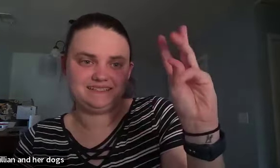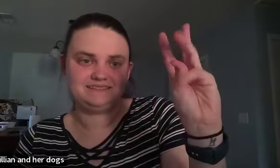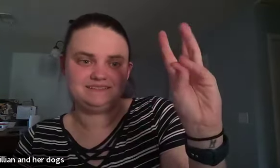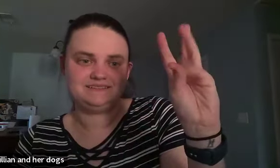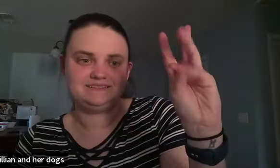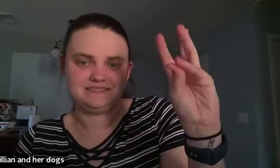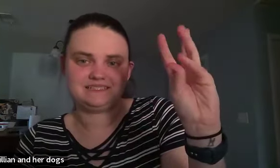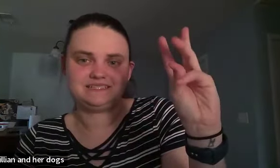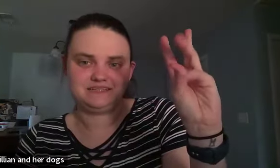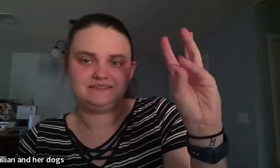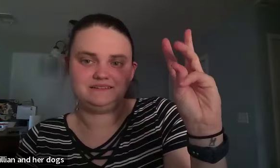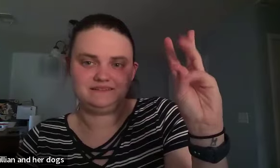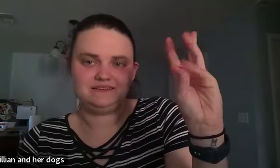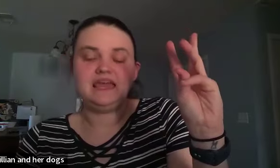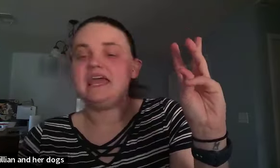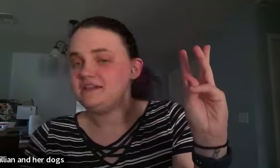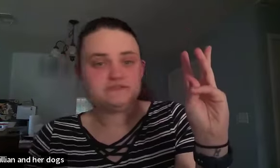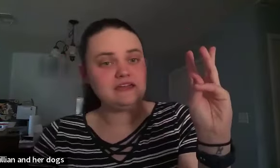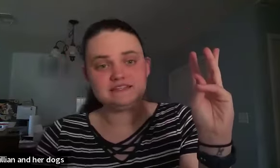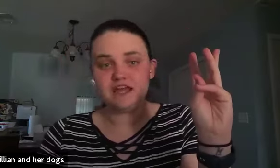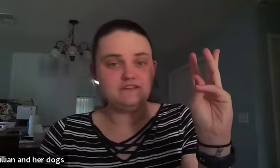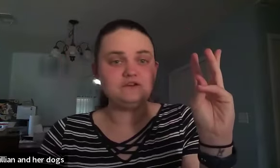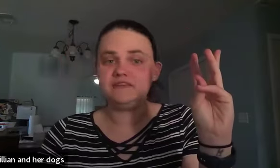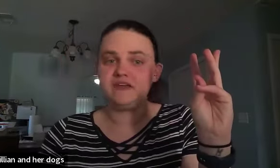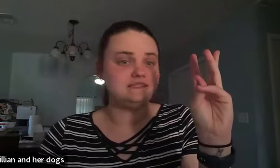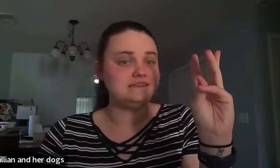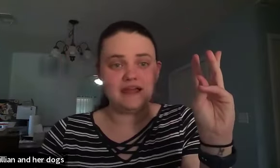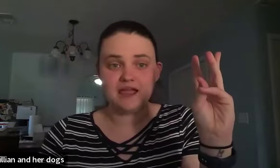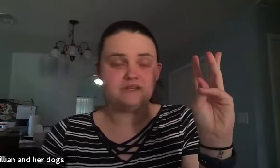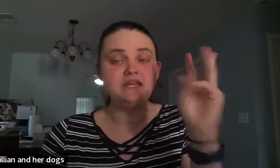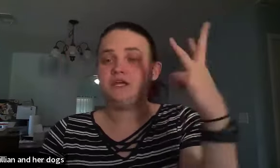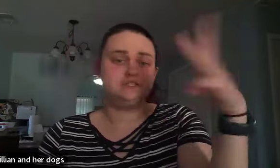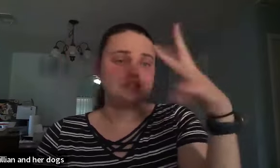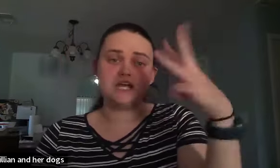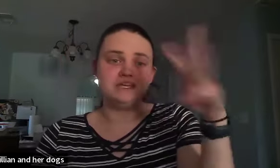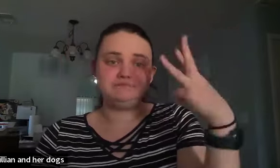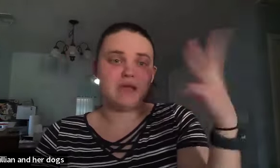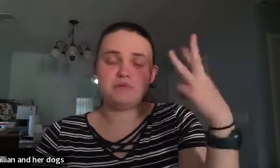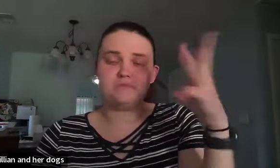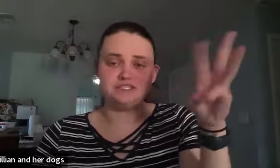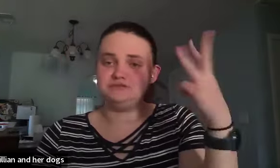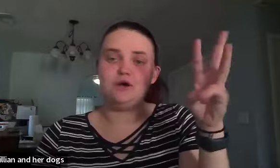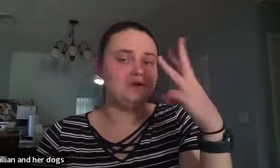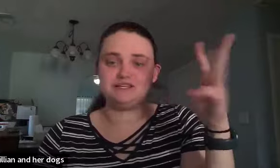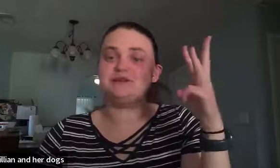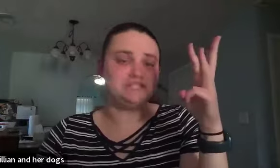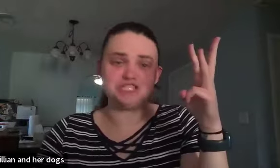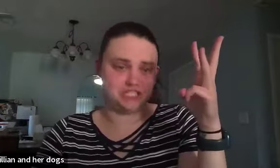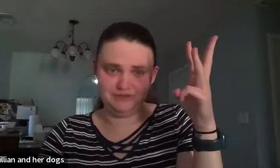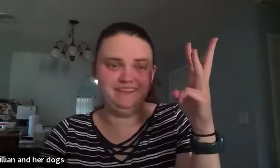16. 16. If you're like, that is not happening, shake it. I promise you, no one is going to be judging you.